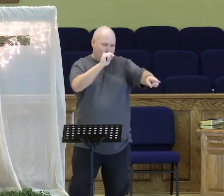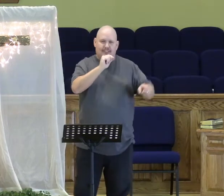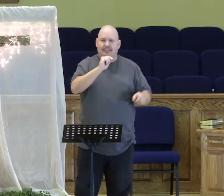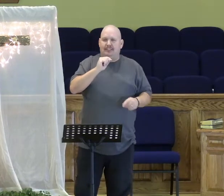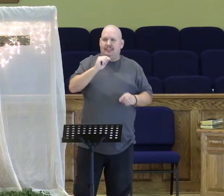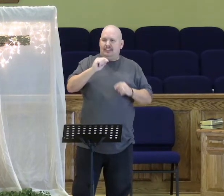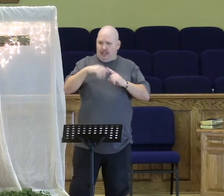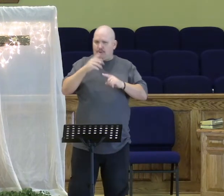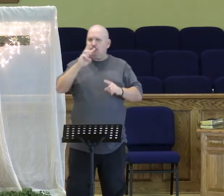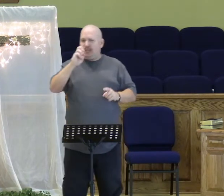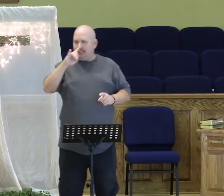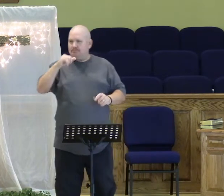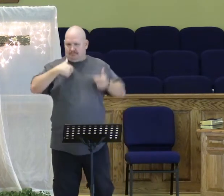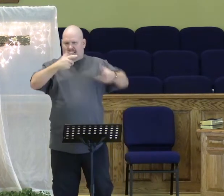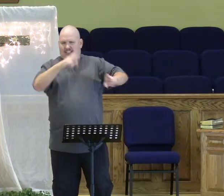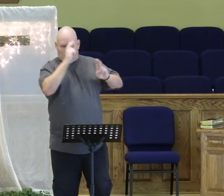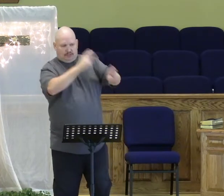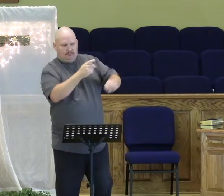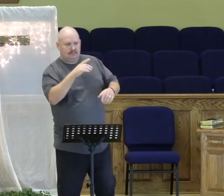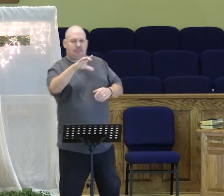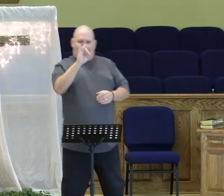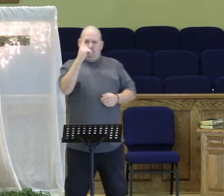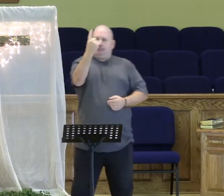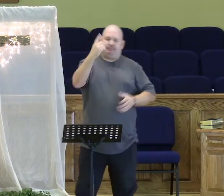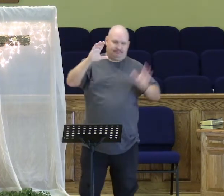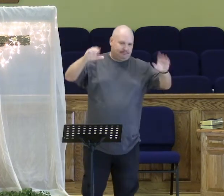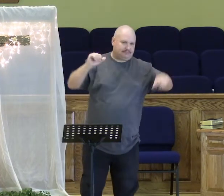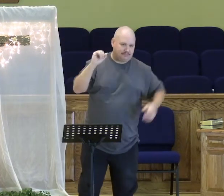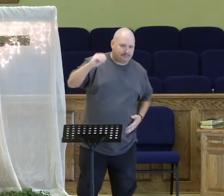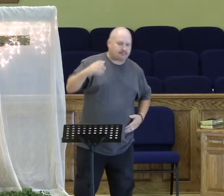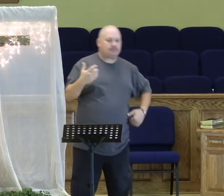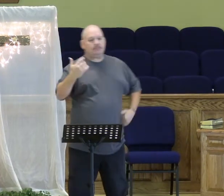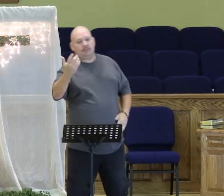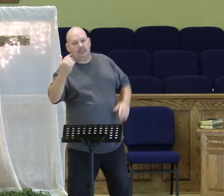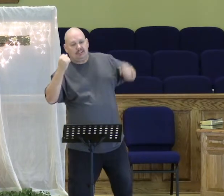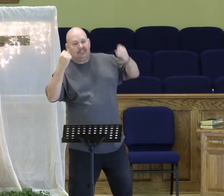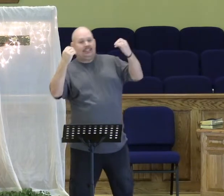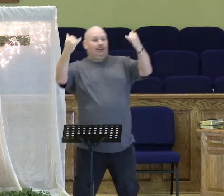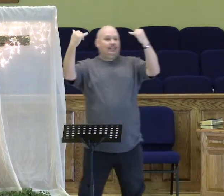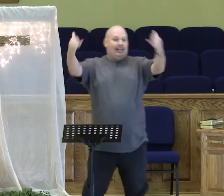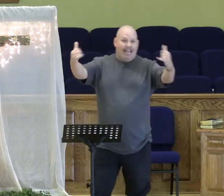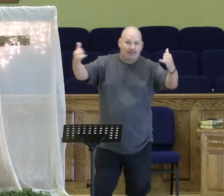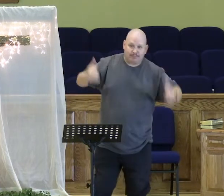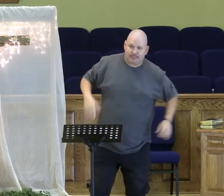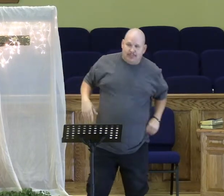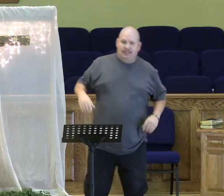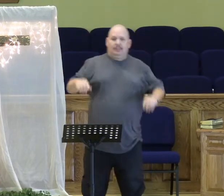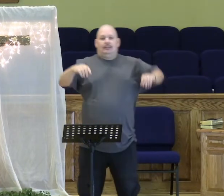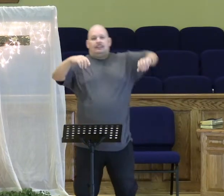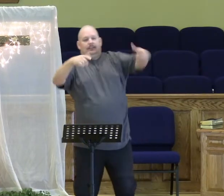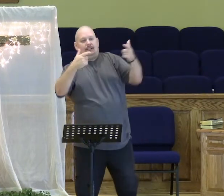In honor of Brother Art, we'll do Wendy's, okay? Because of Brother Art. Brother Art picked Wendy's. So we'll do Wendy's.